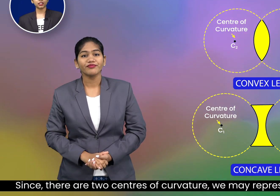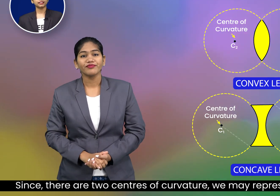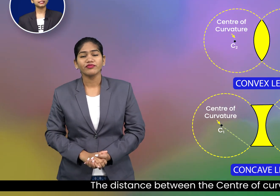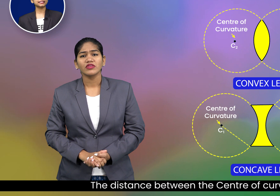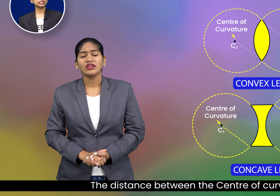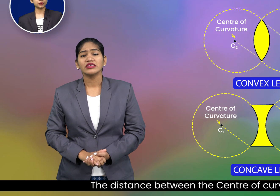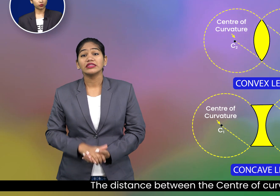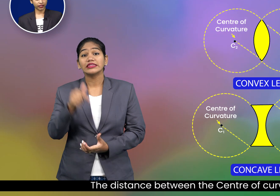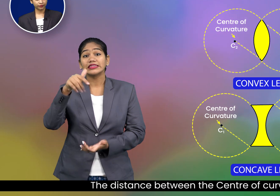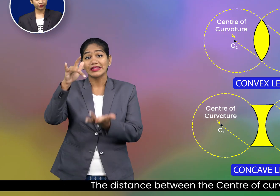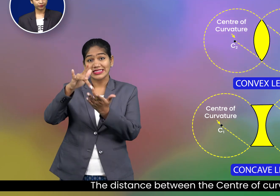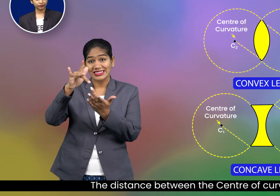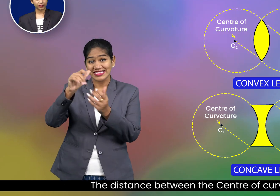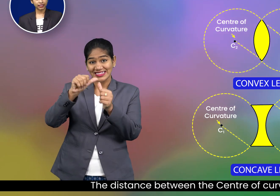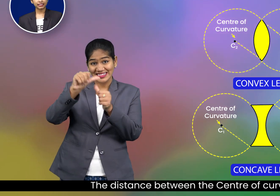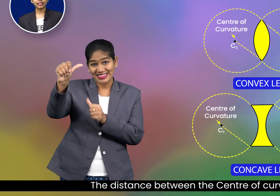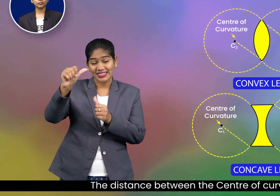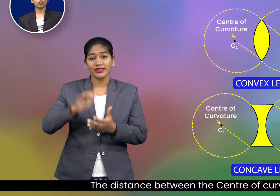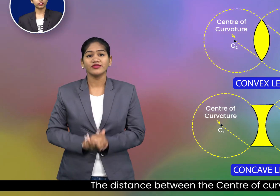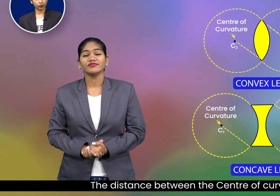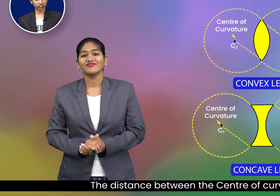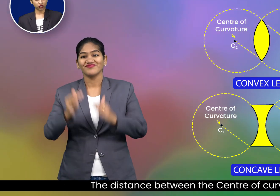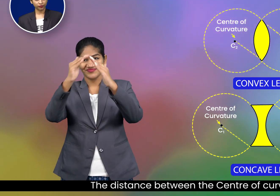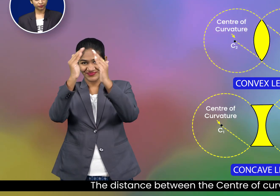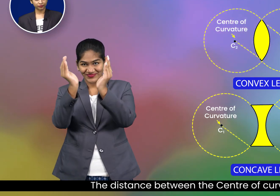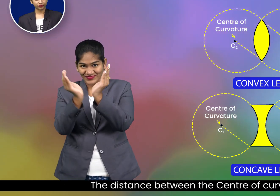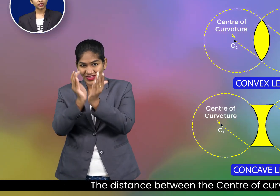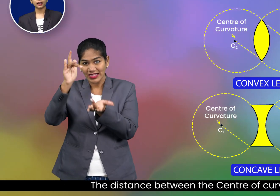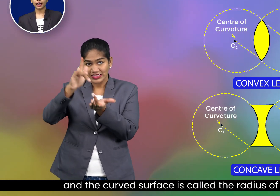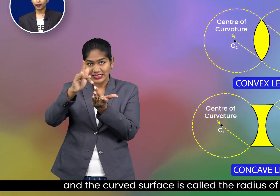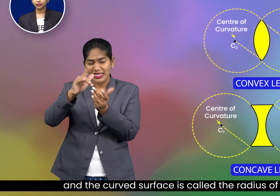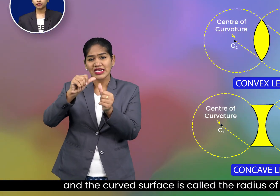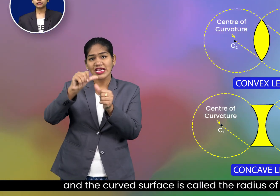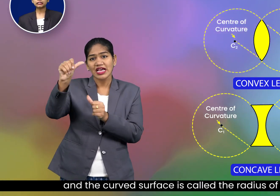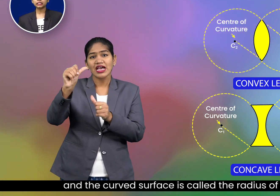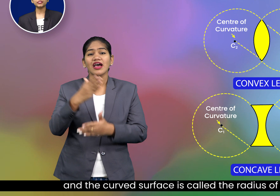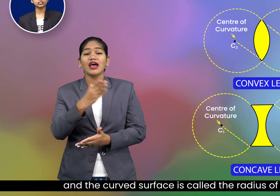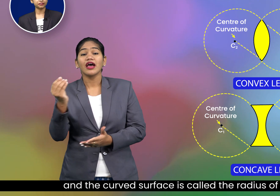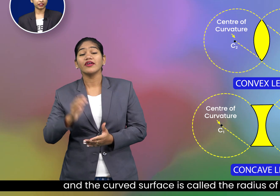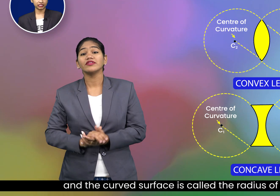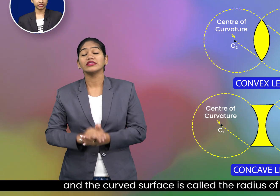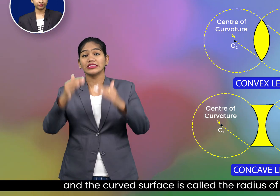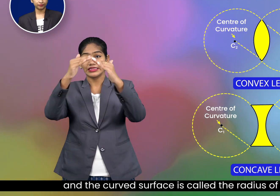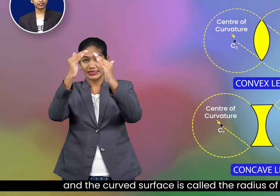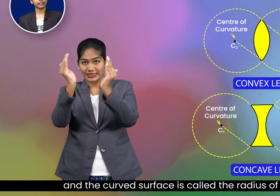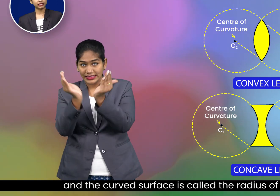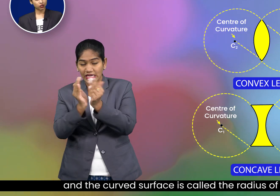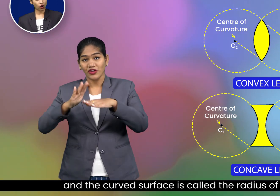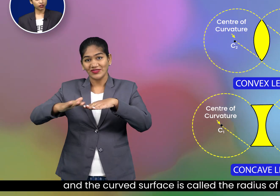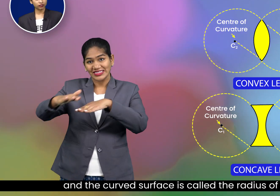The distance between the center of curvature and the curved surface is called